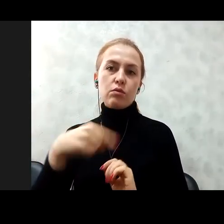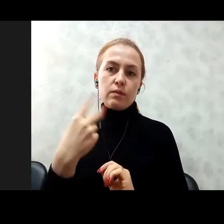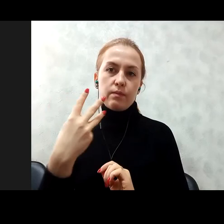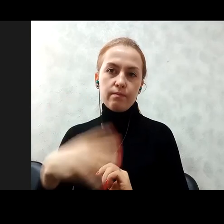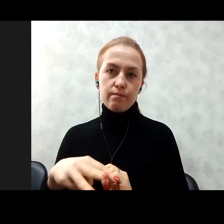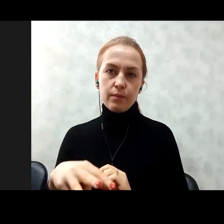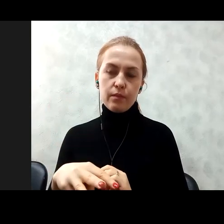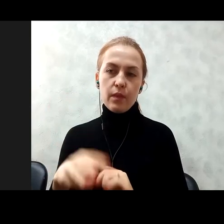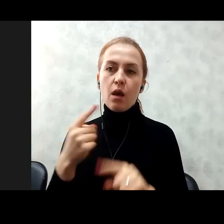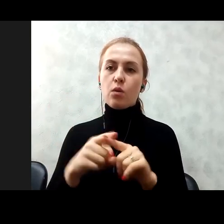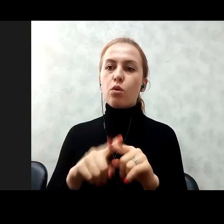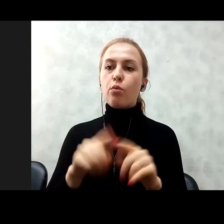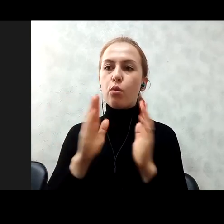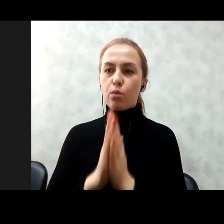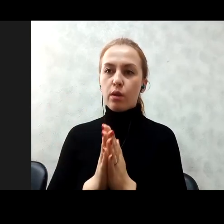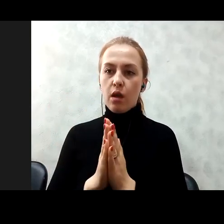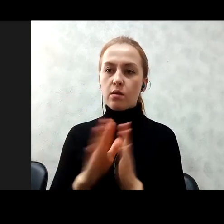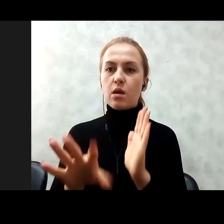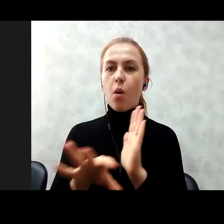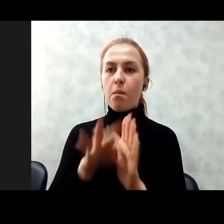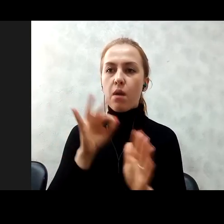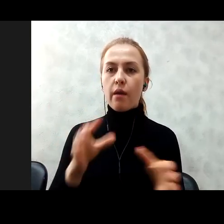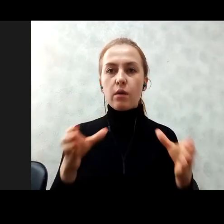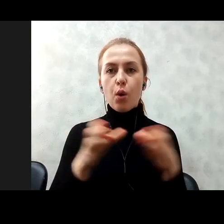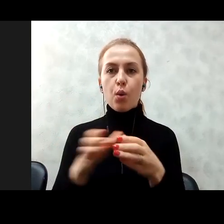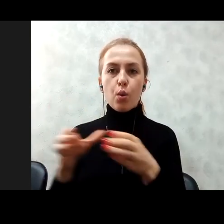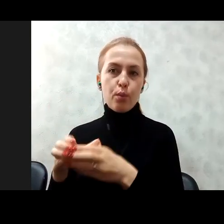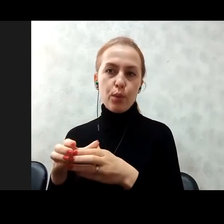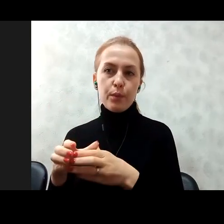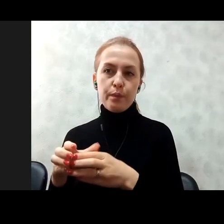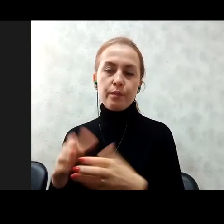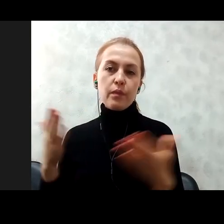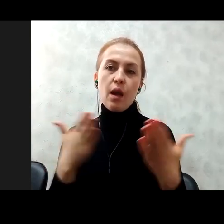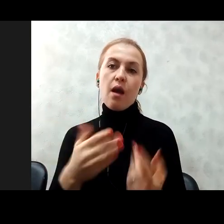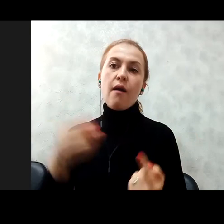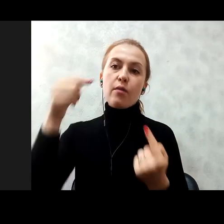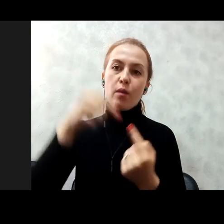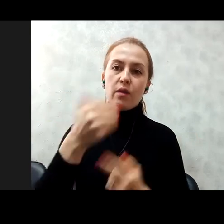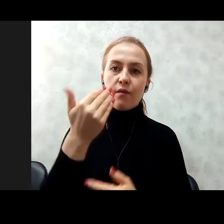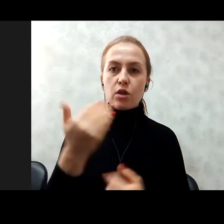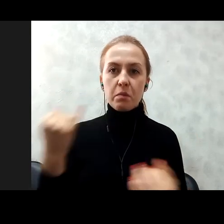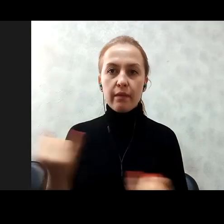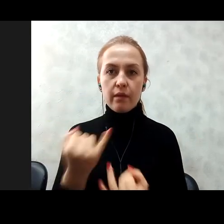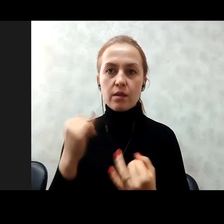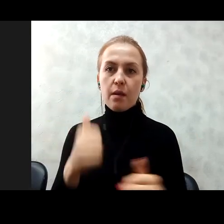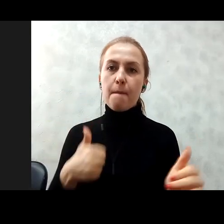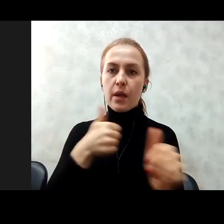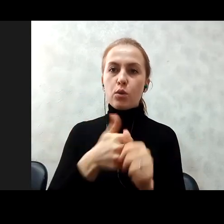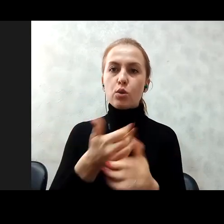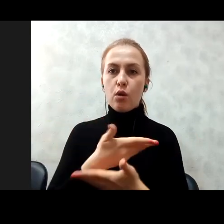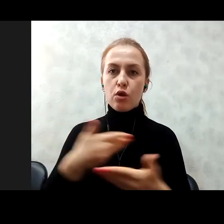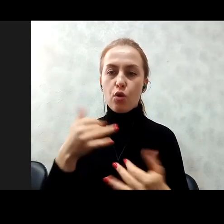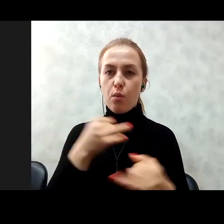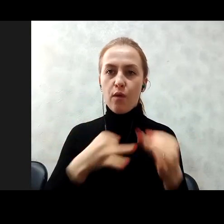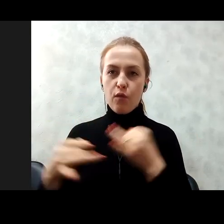1 p.m. and we will be working for 90 minutes. So please opt for a group that is of interest to you